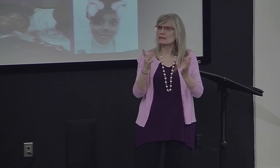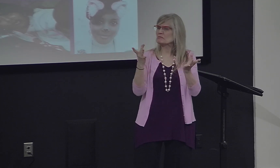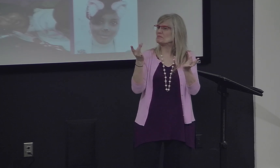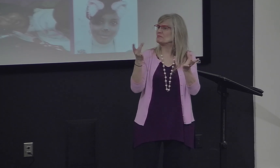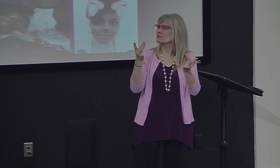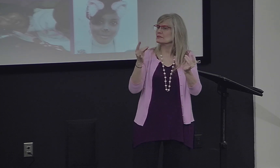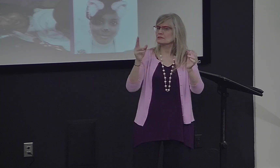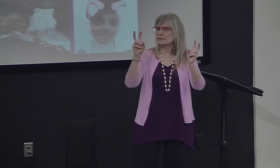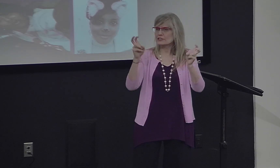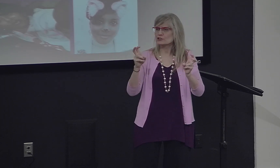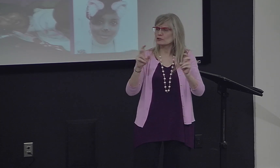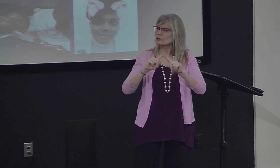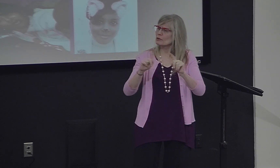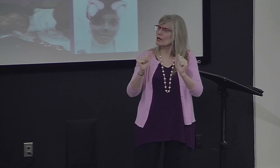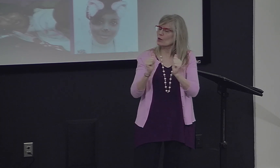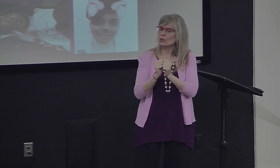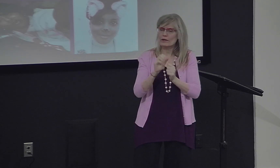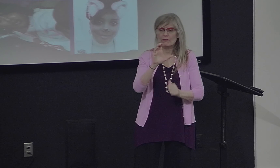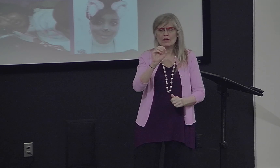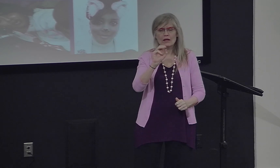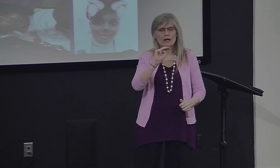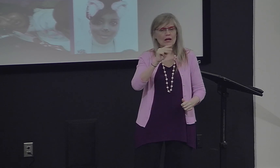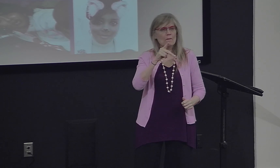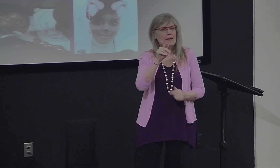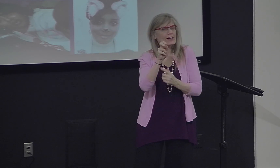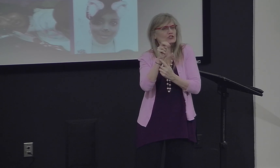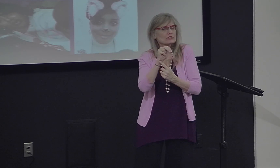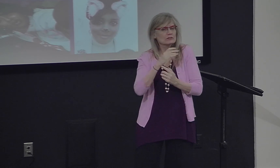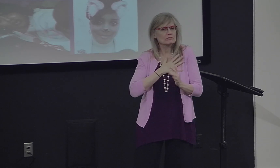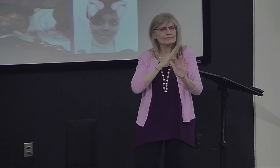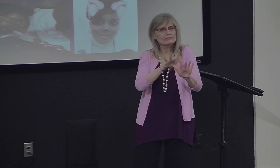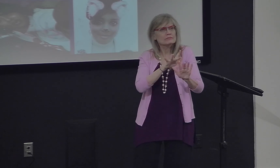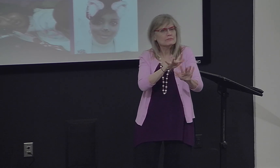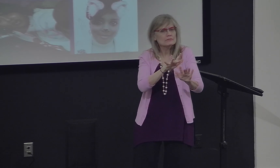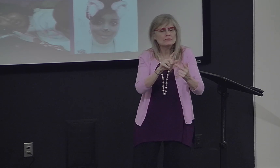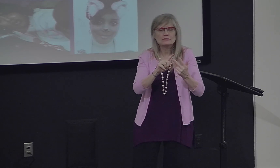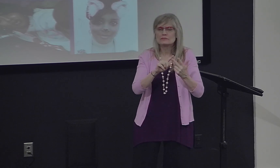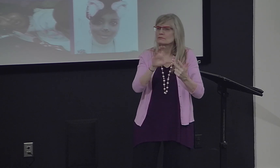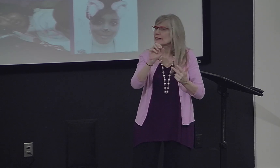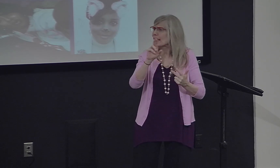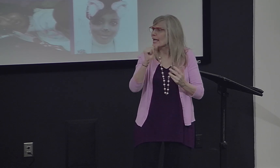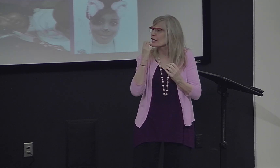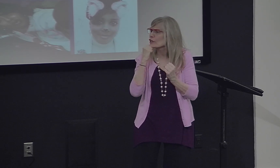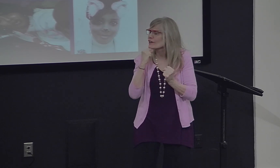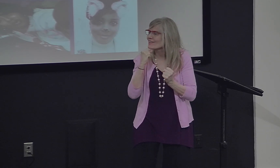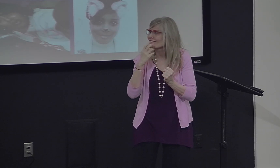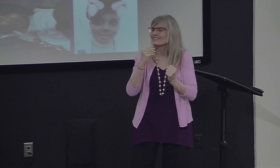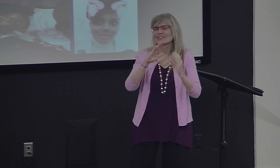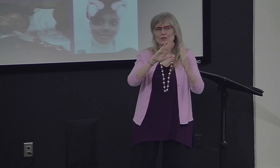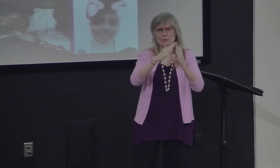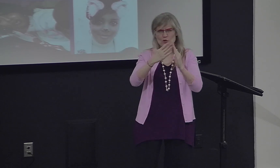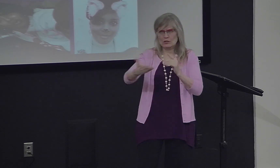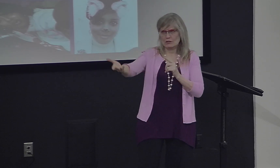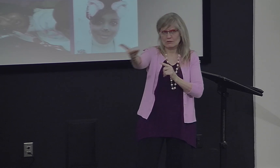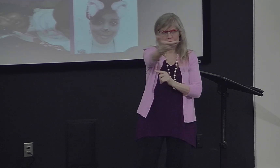And thank you again. I think that shows it's so important, and that, wow, Pam, that you can